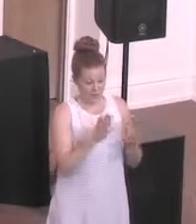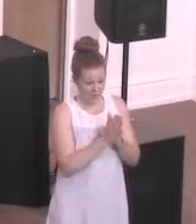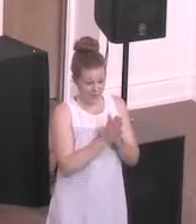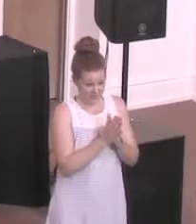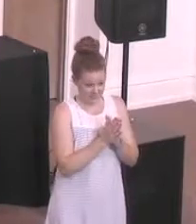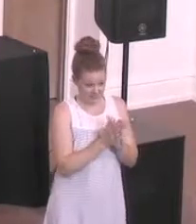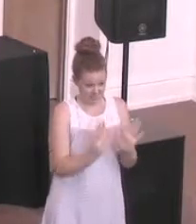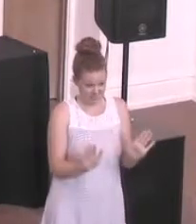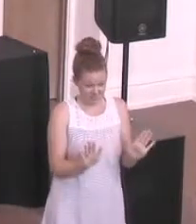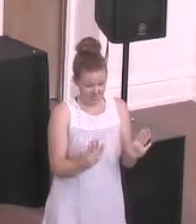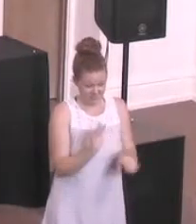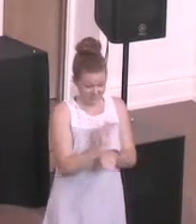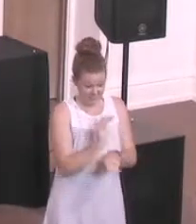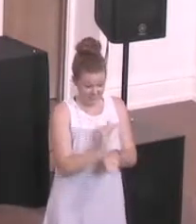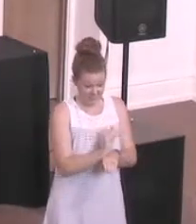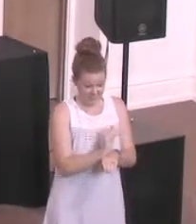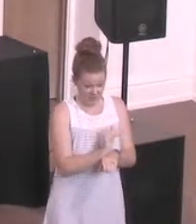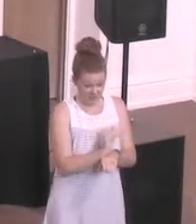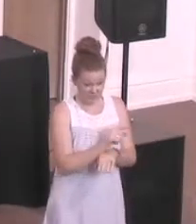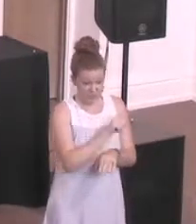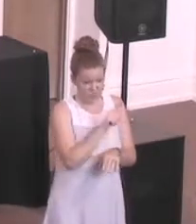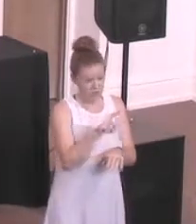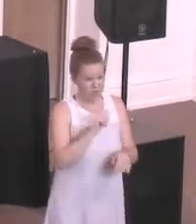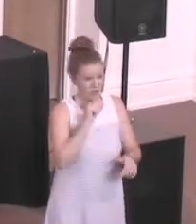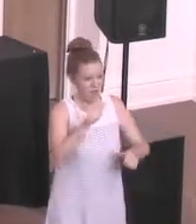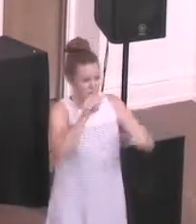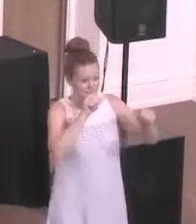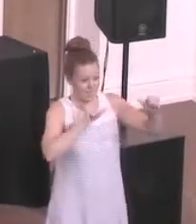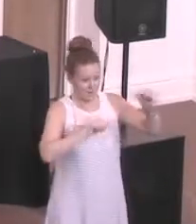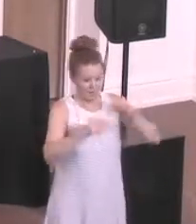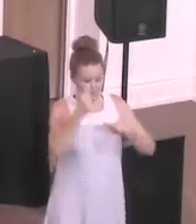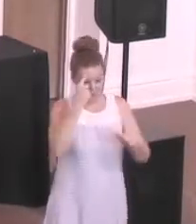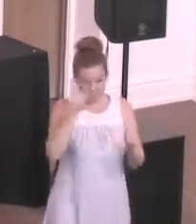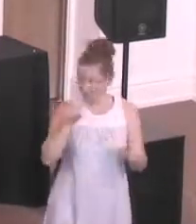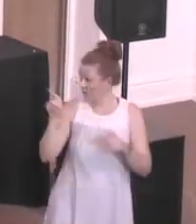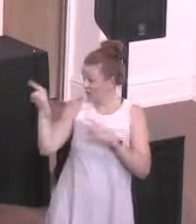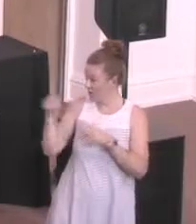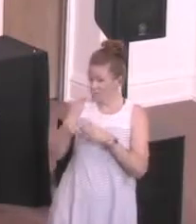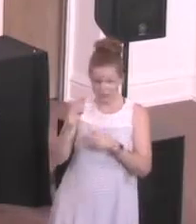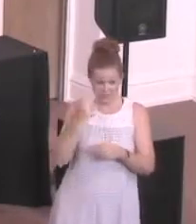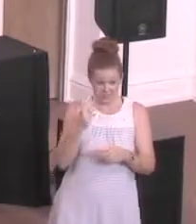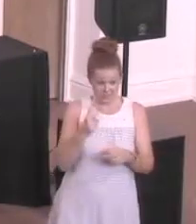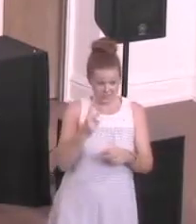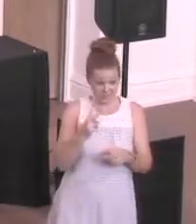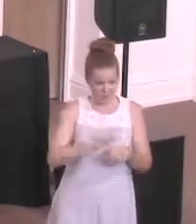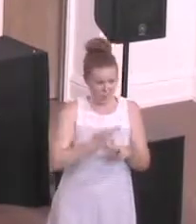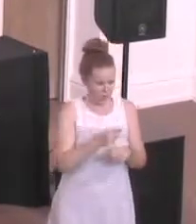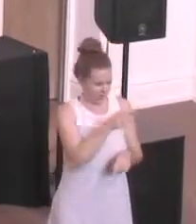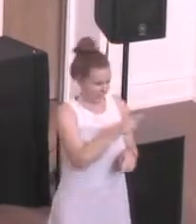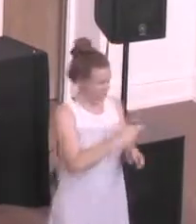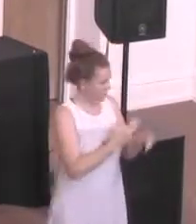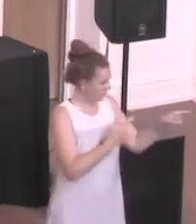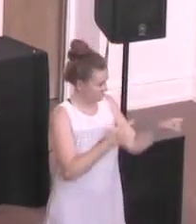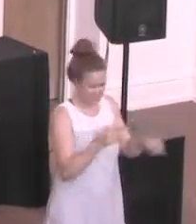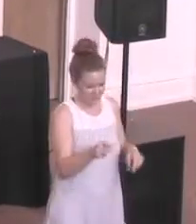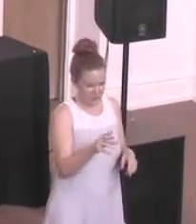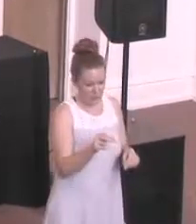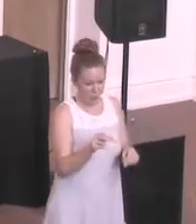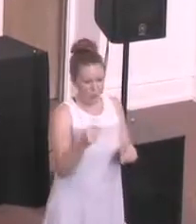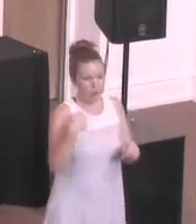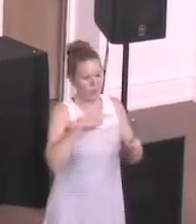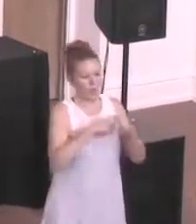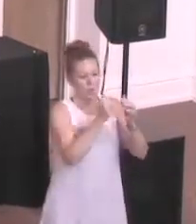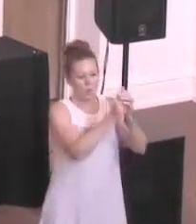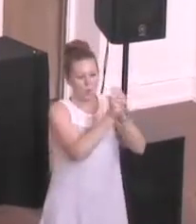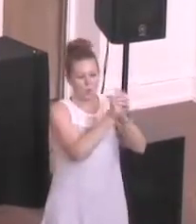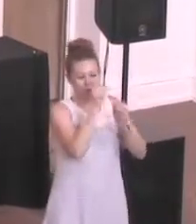ask. Tonight, you're not performing for me to see, or your neighbor, or the person behind you. We're going to worship God